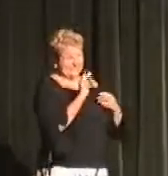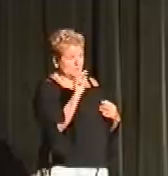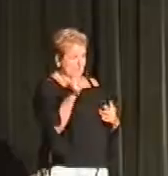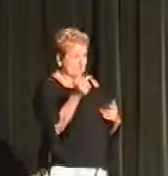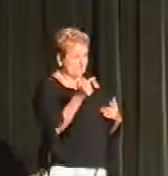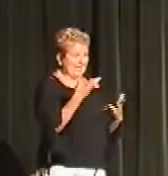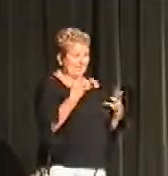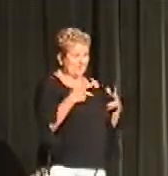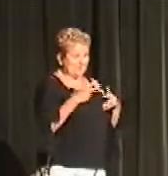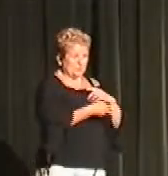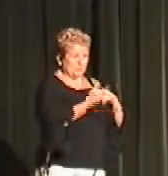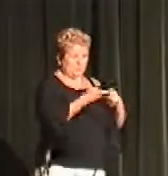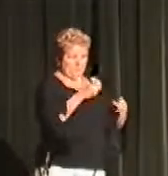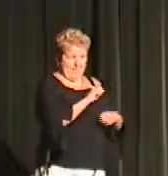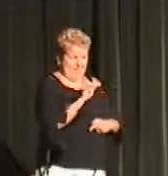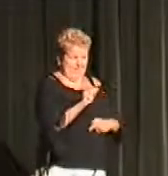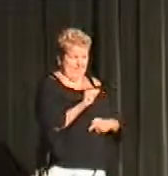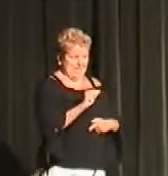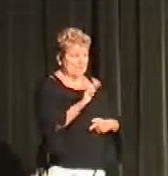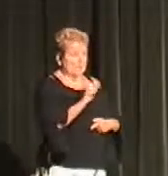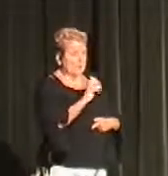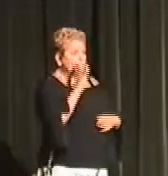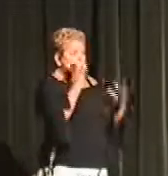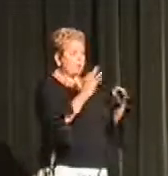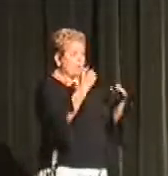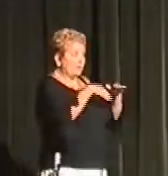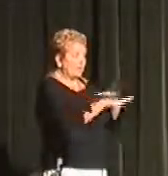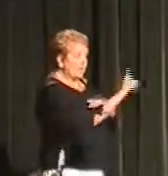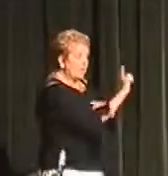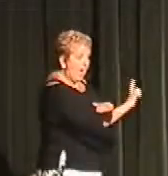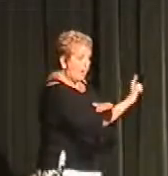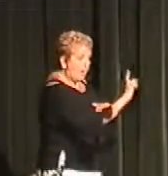library and I stole the big book of Alcoholics.